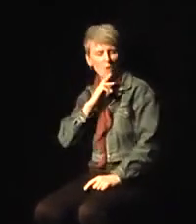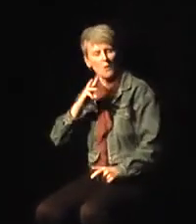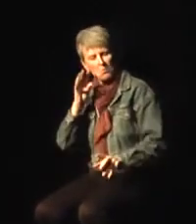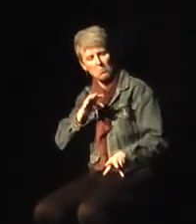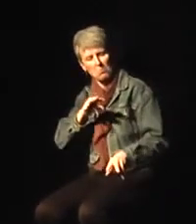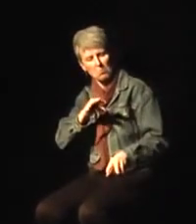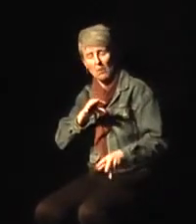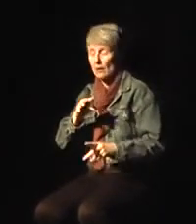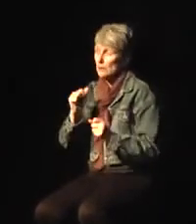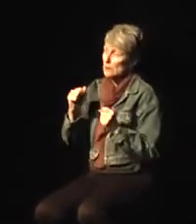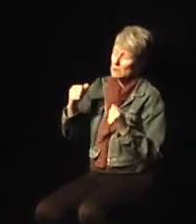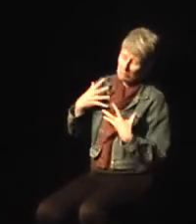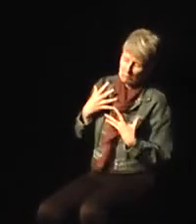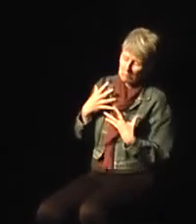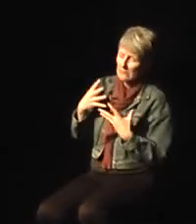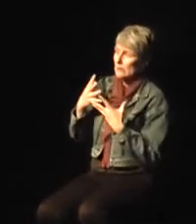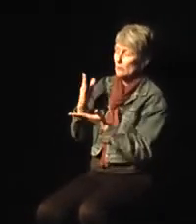stopped going after the banana.